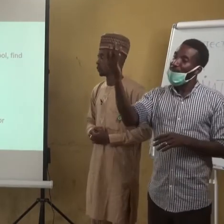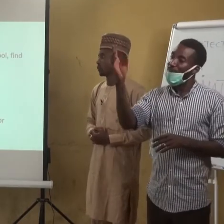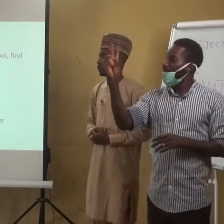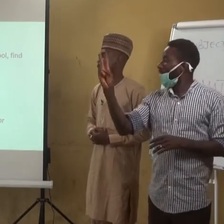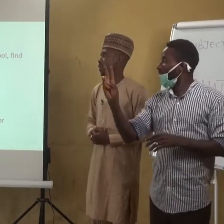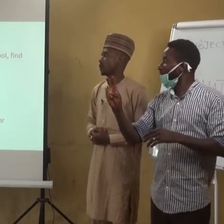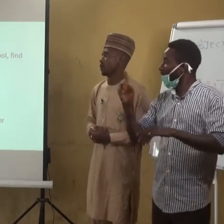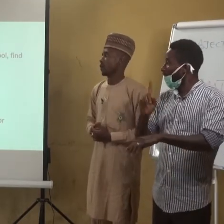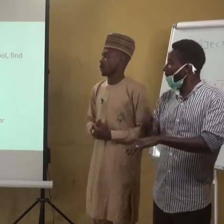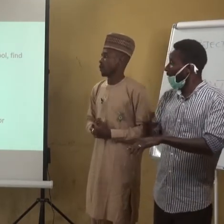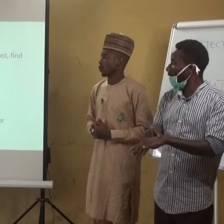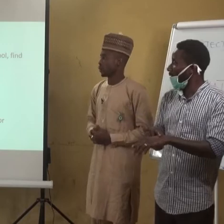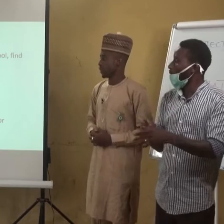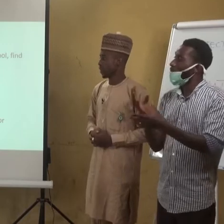basketball.